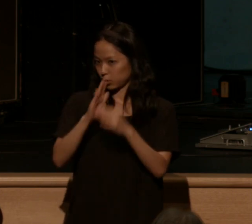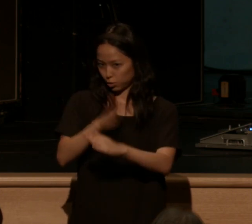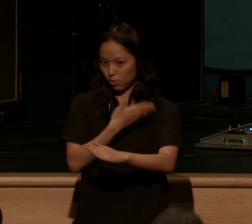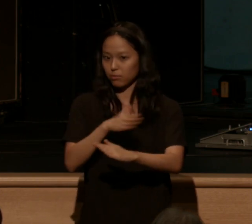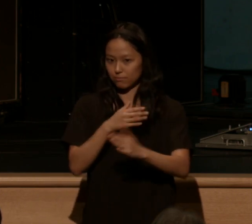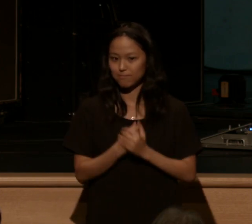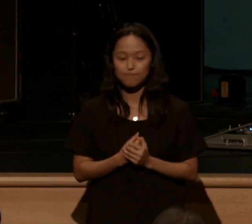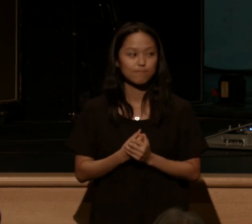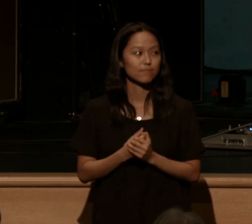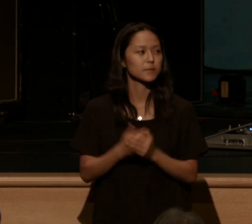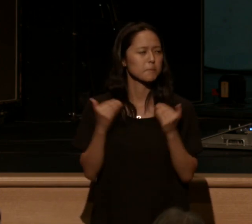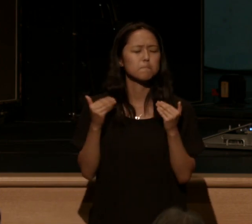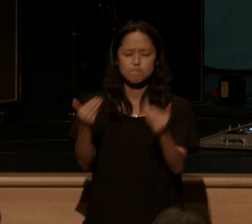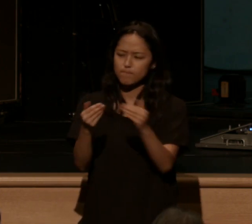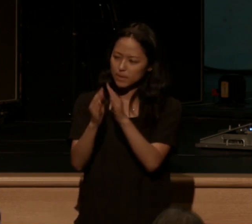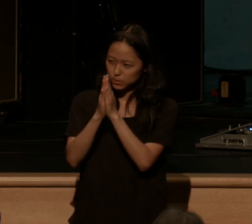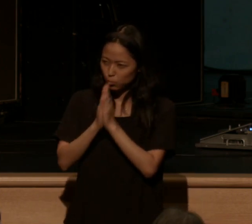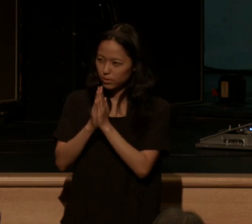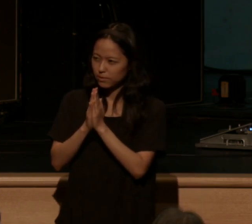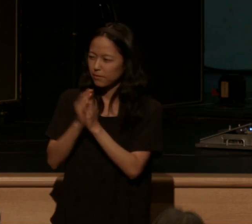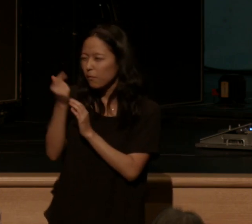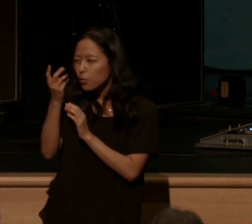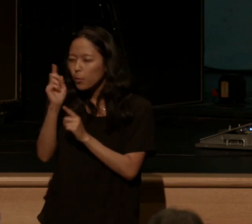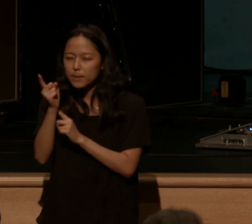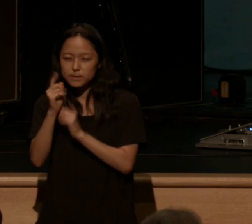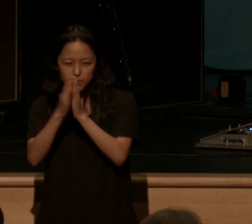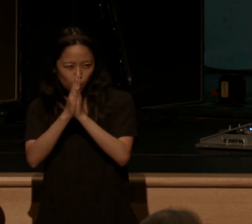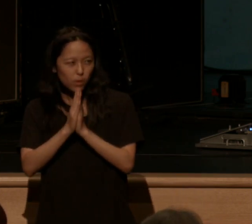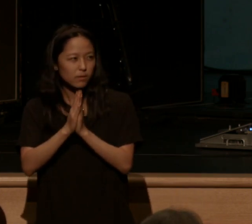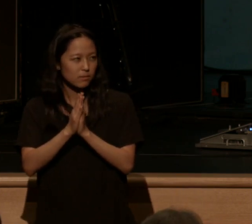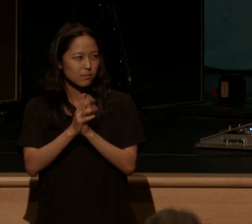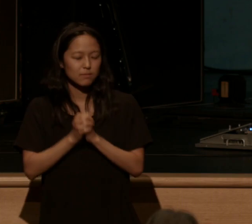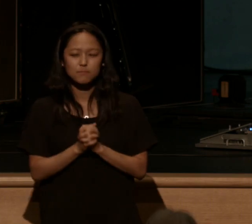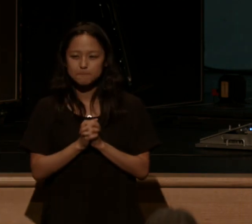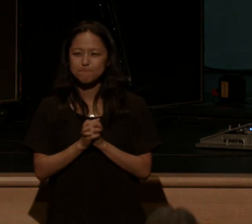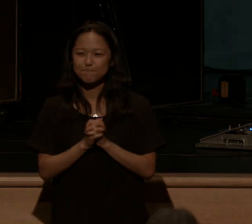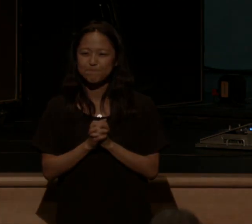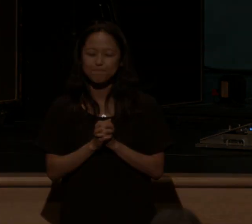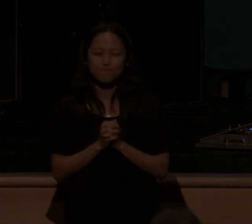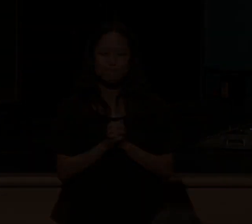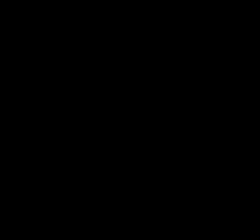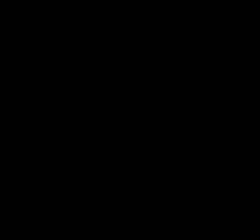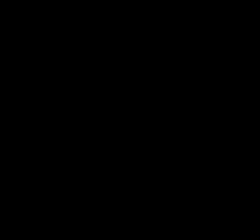of response, okay? Let's do that right now. Let's take a couple of minutes and let's pray together.